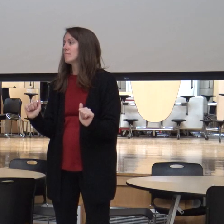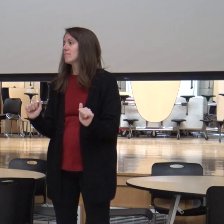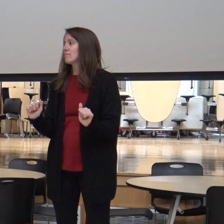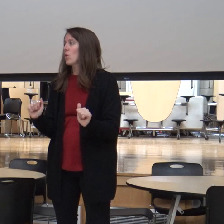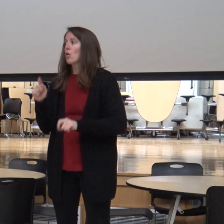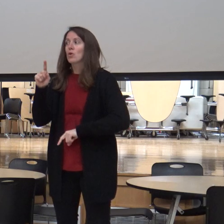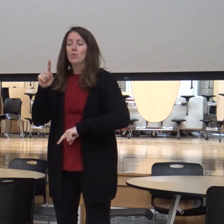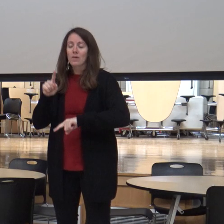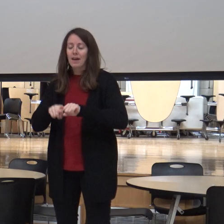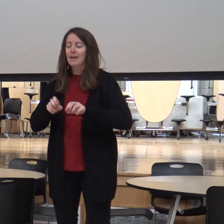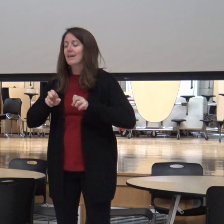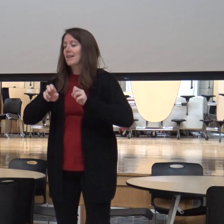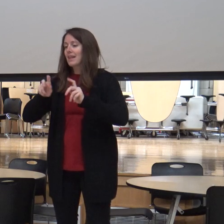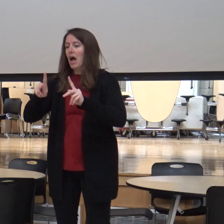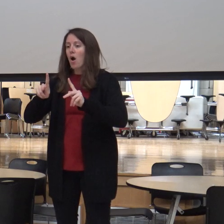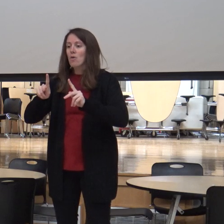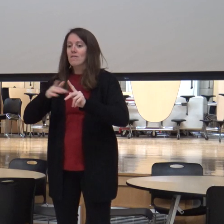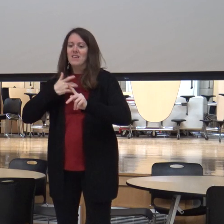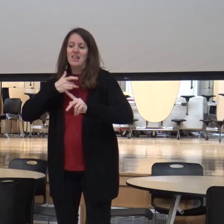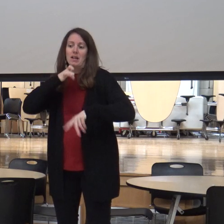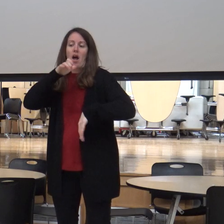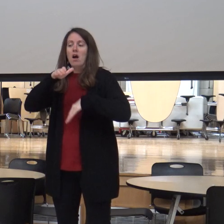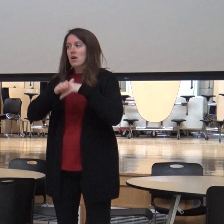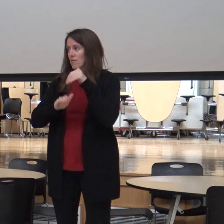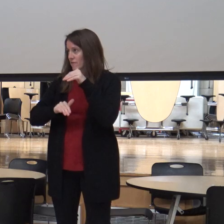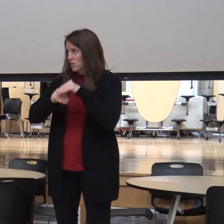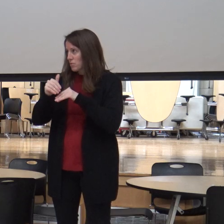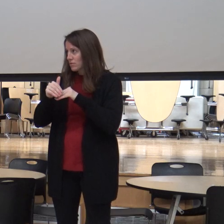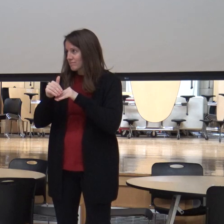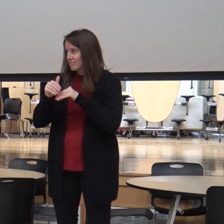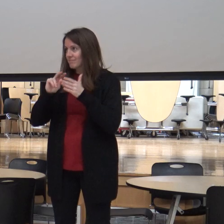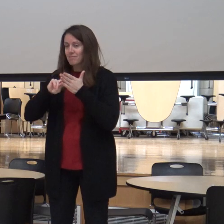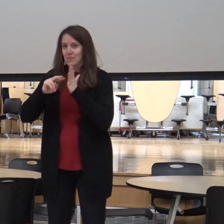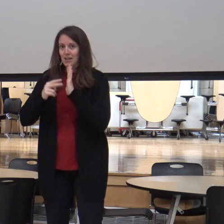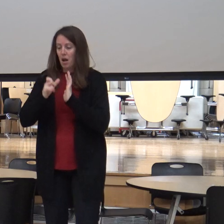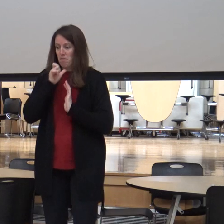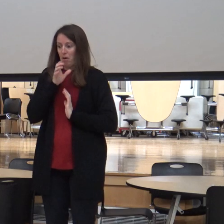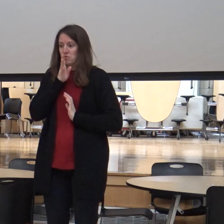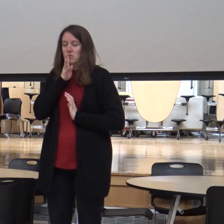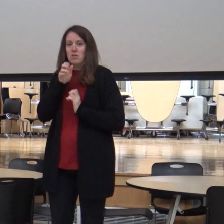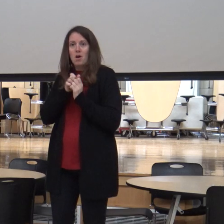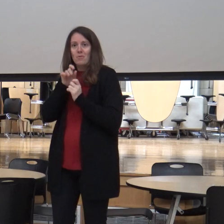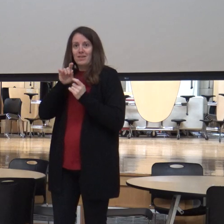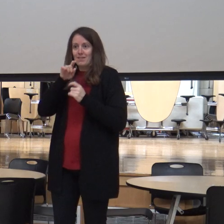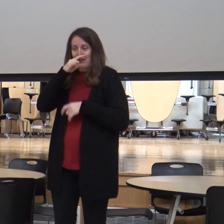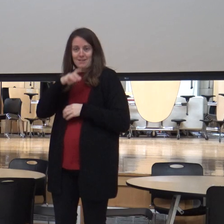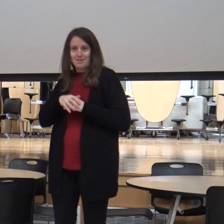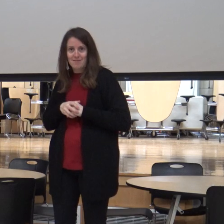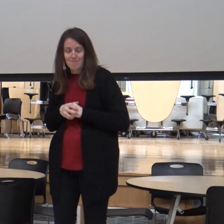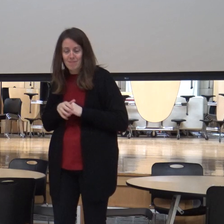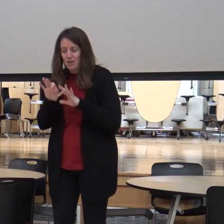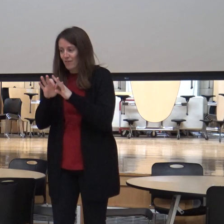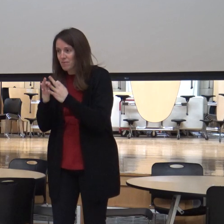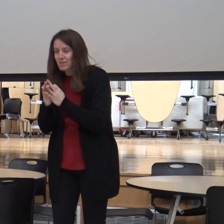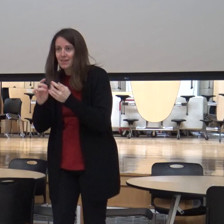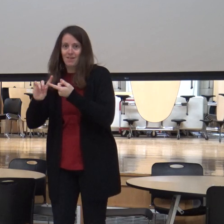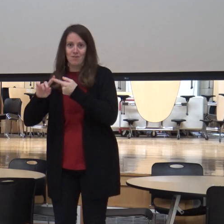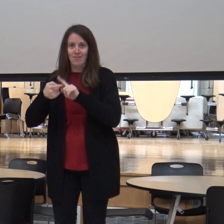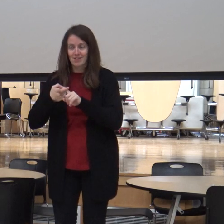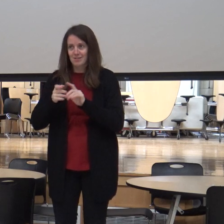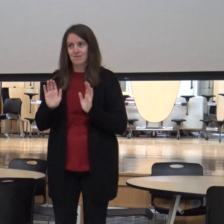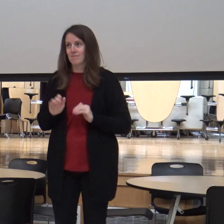being uncomfortable dictate not having these conversations with our kids, our friends, and our family.